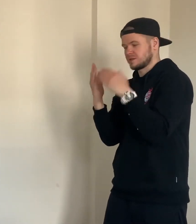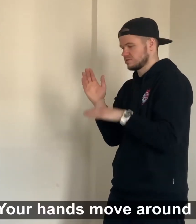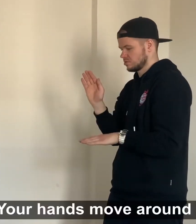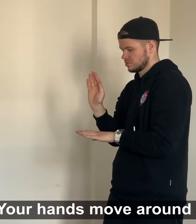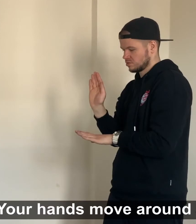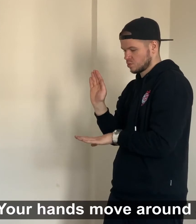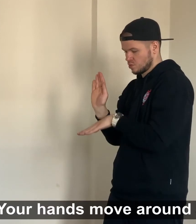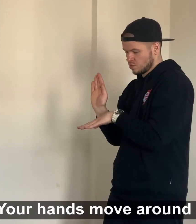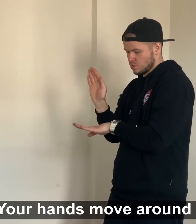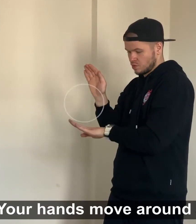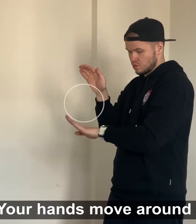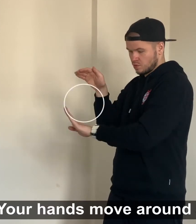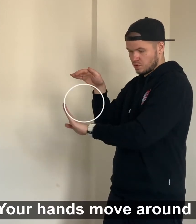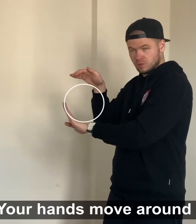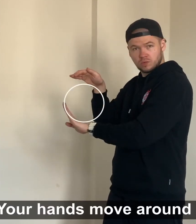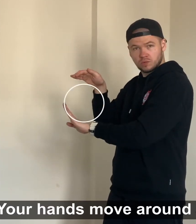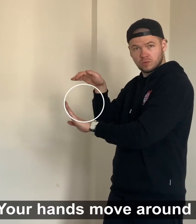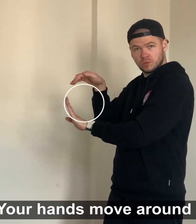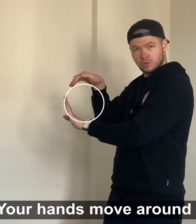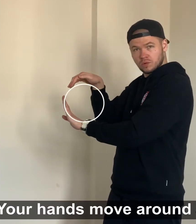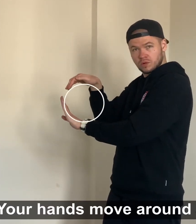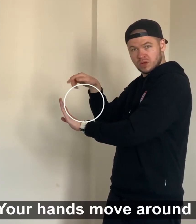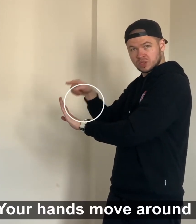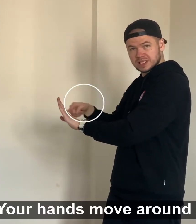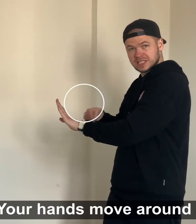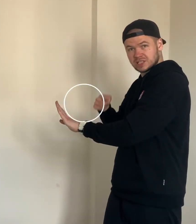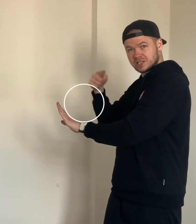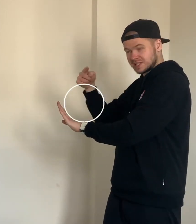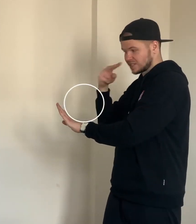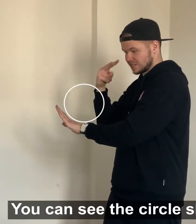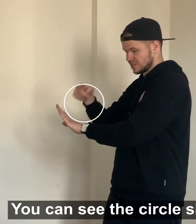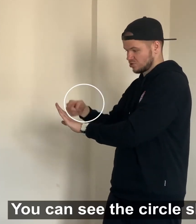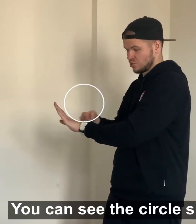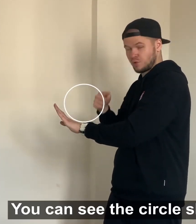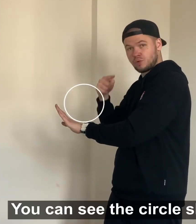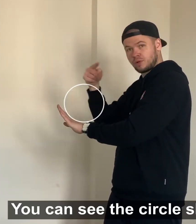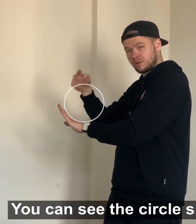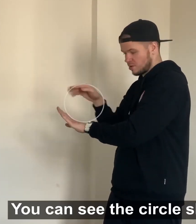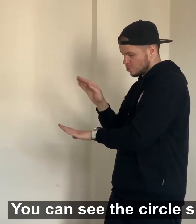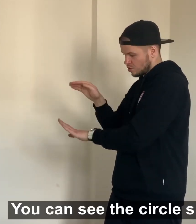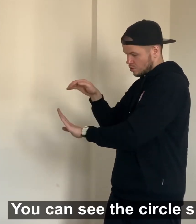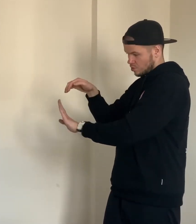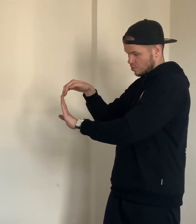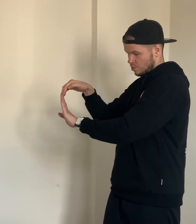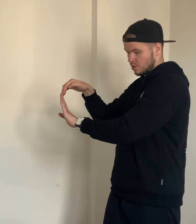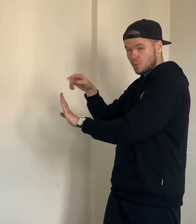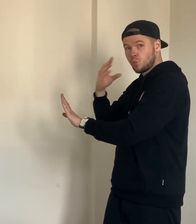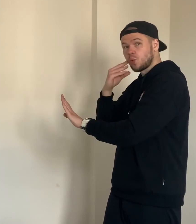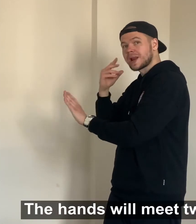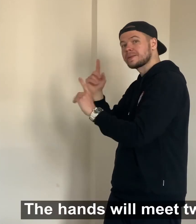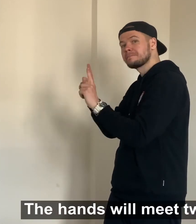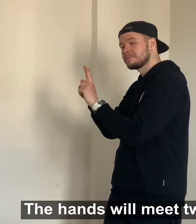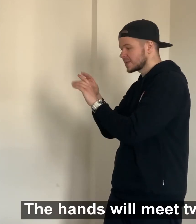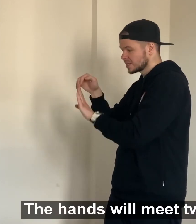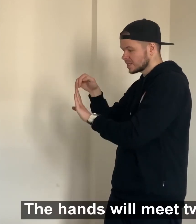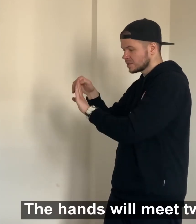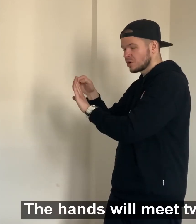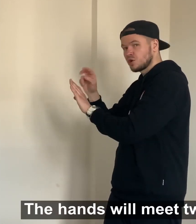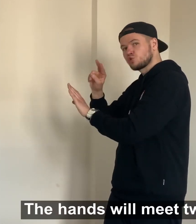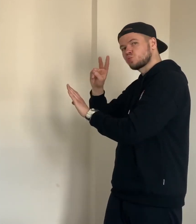Your hands move around the circle. You can see the circle shape. The hands will meet twice.